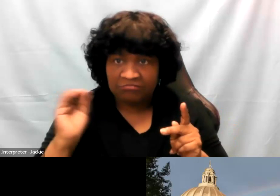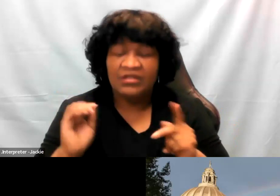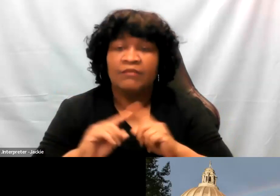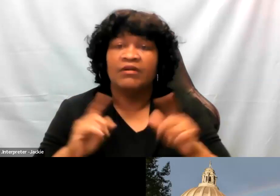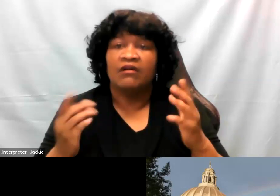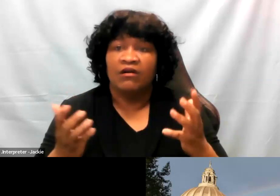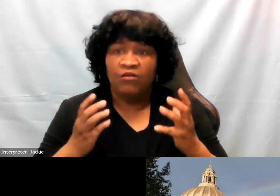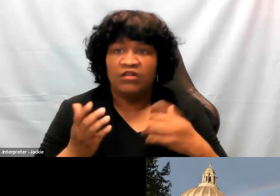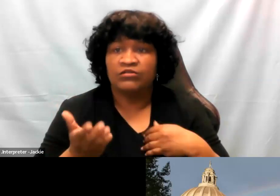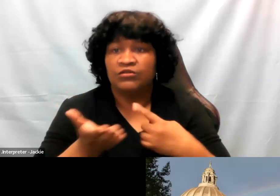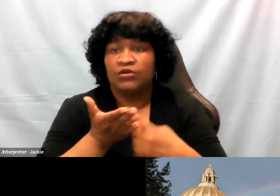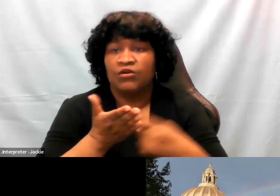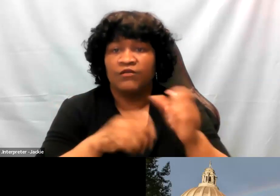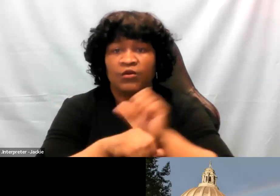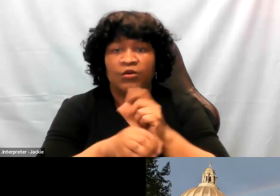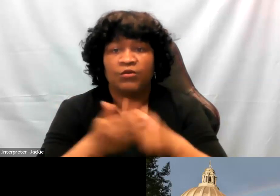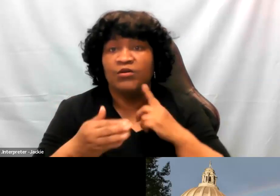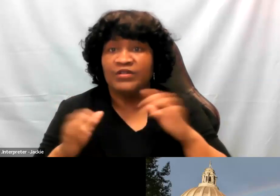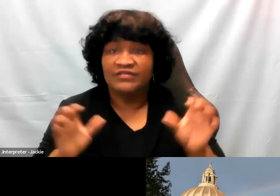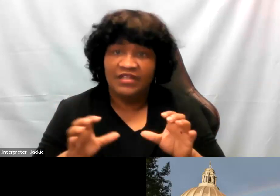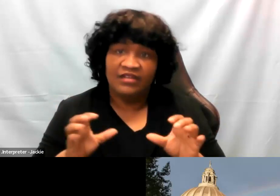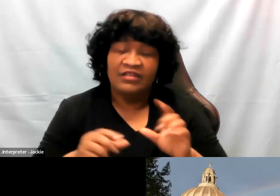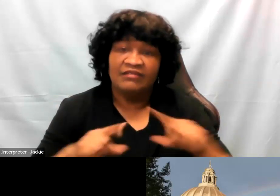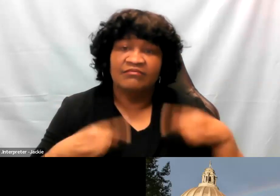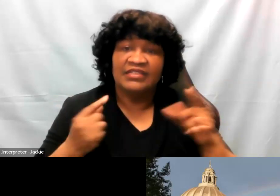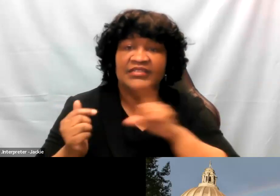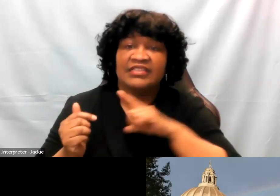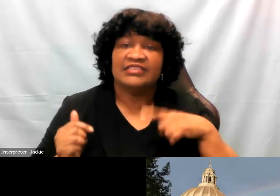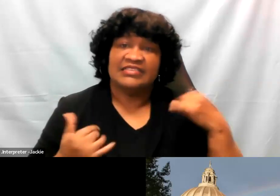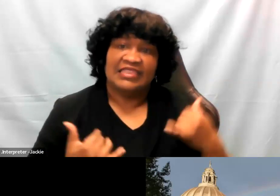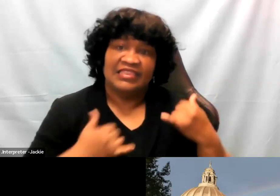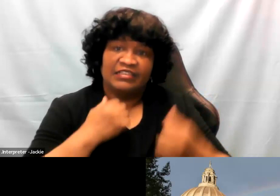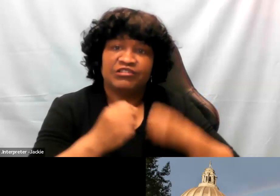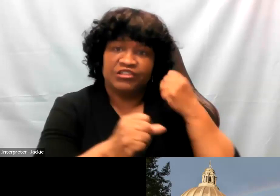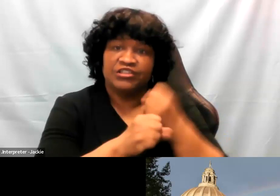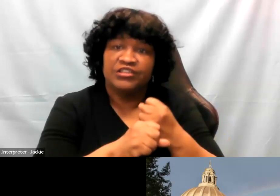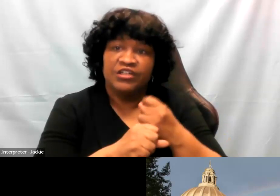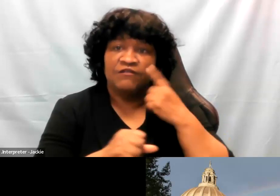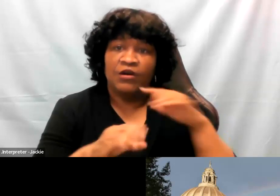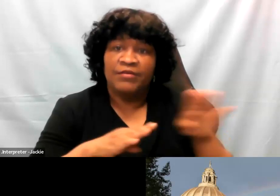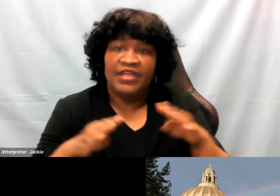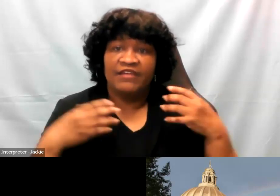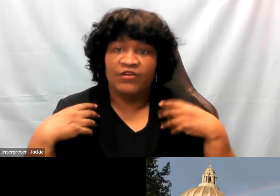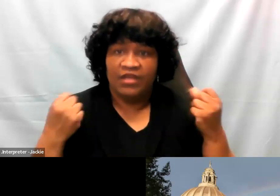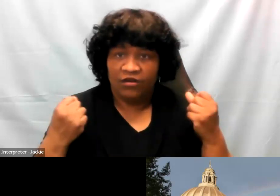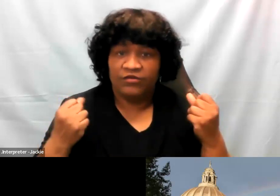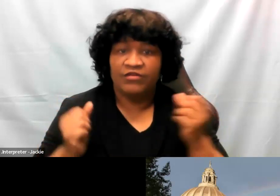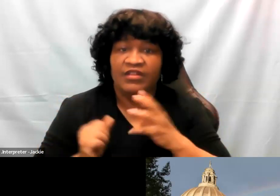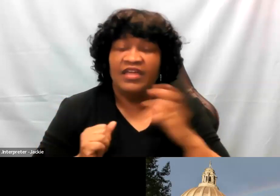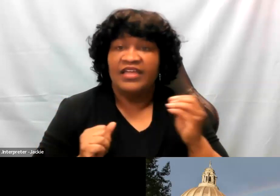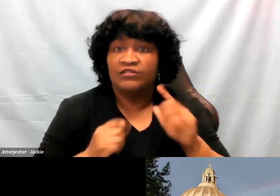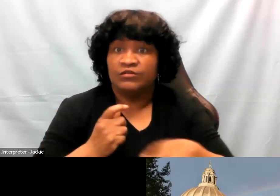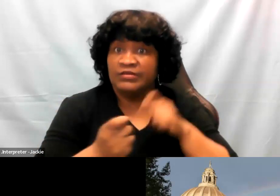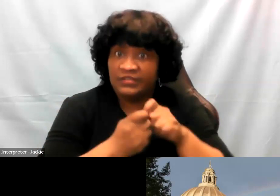want to go over the work that we have done in the legislature this year for behavioral health, and to